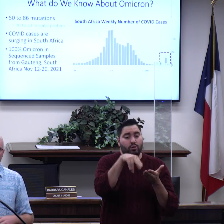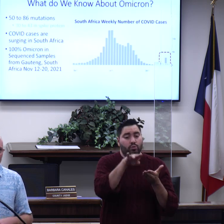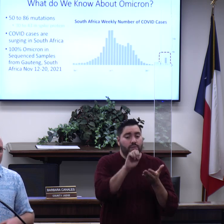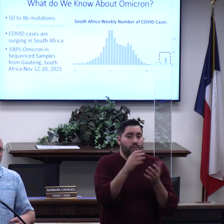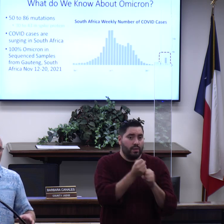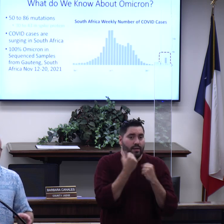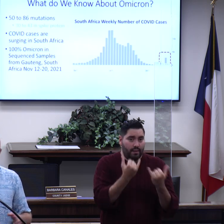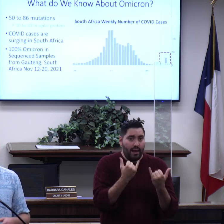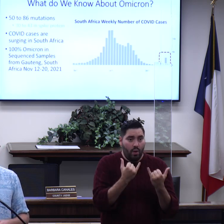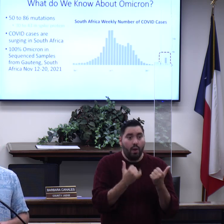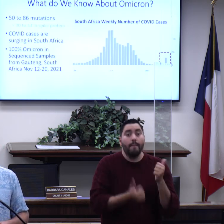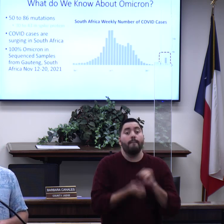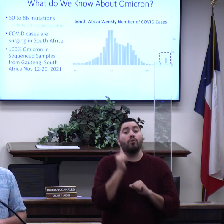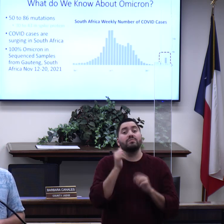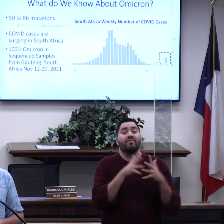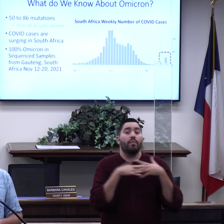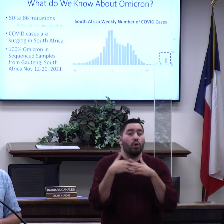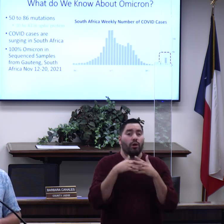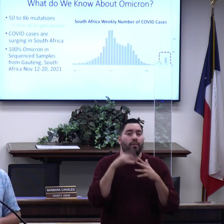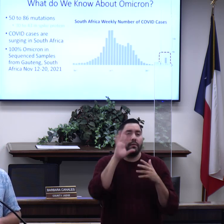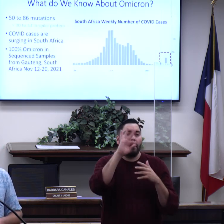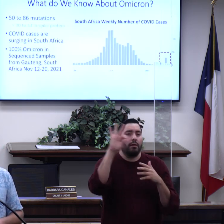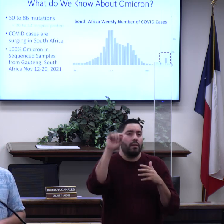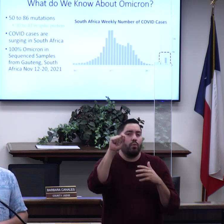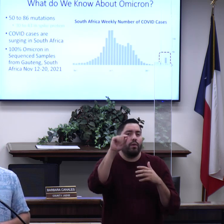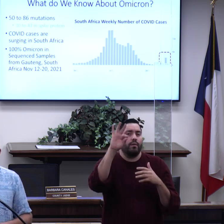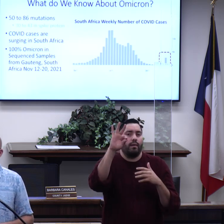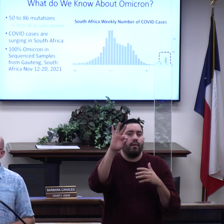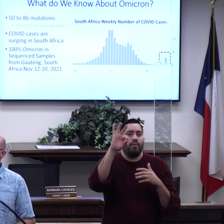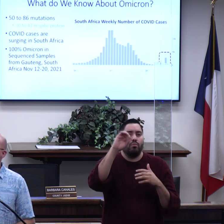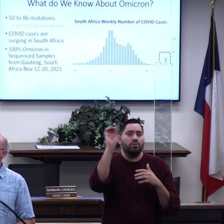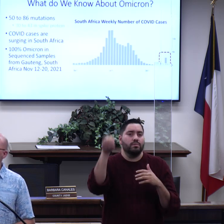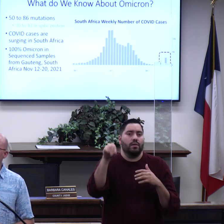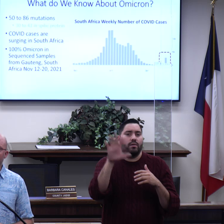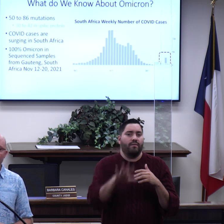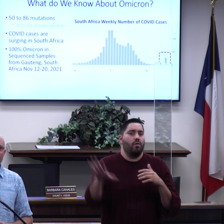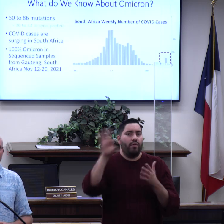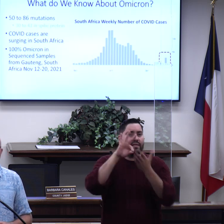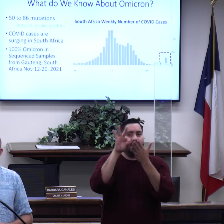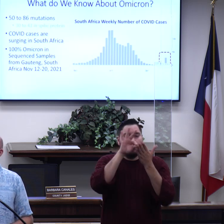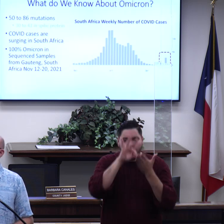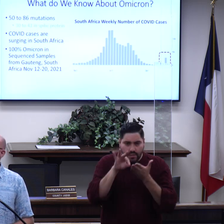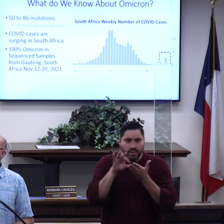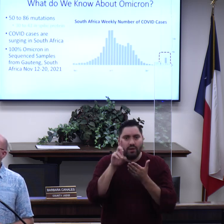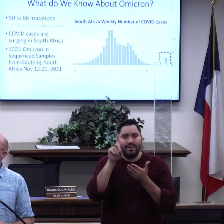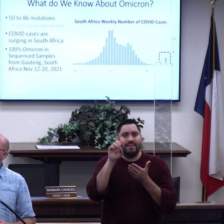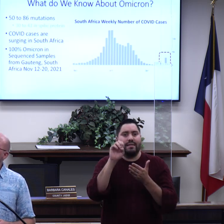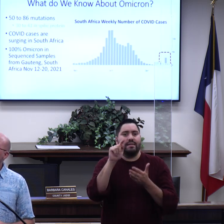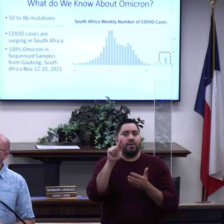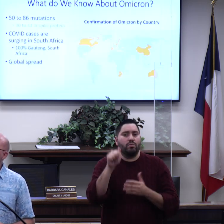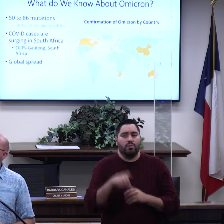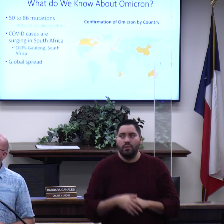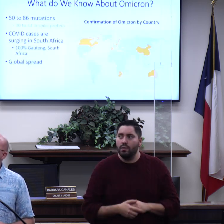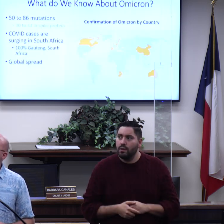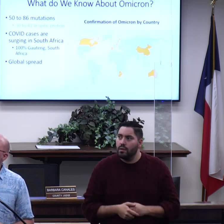And pretty much in most of America, it's 99.9% of all the sequences are Delta. Next.